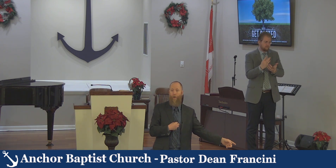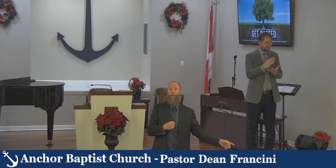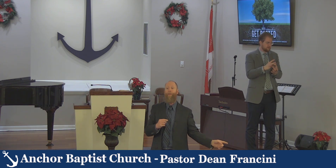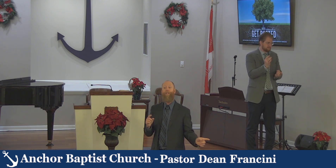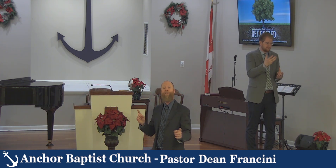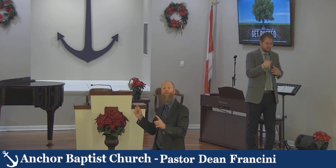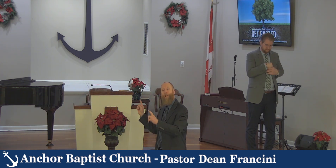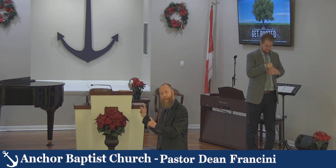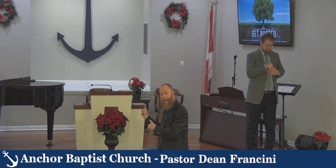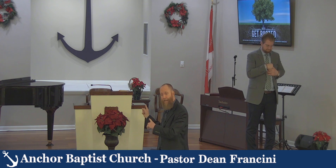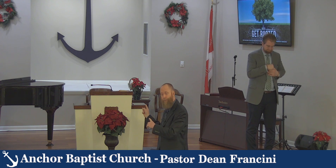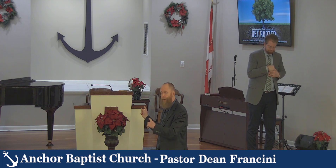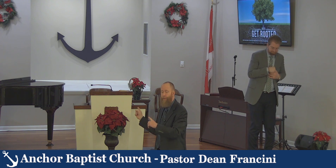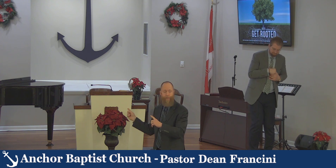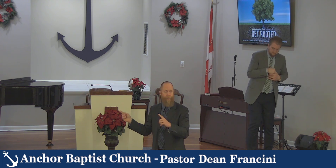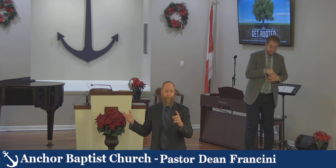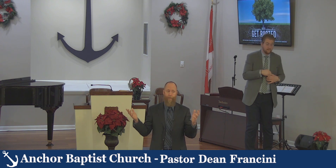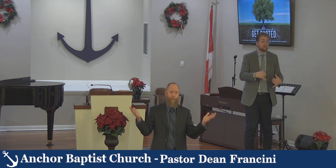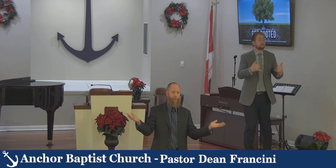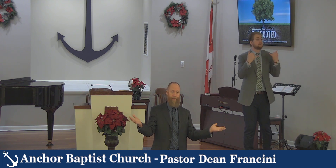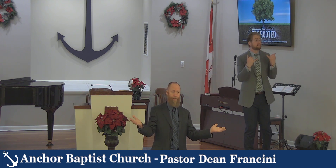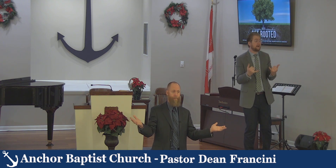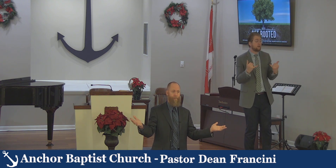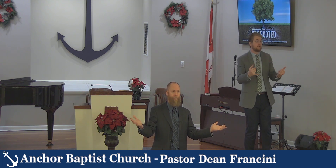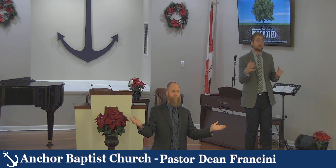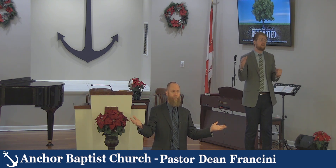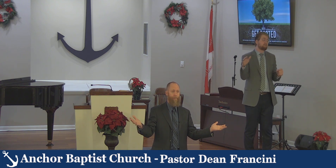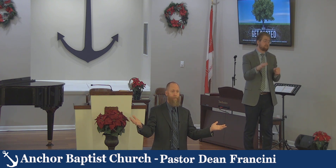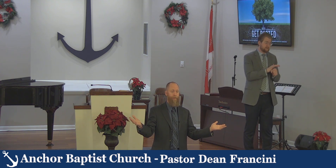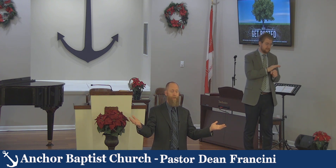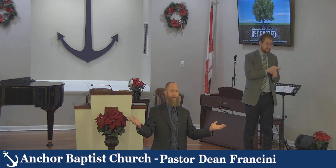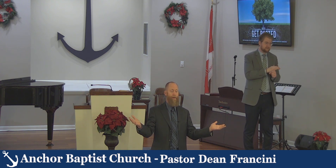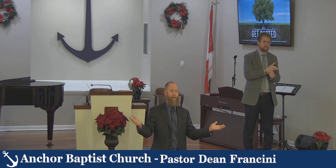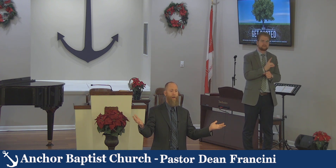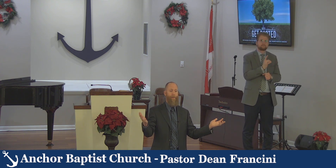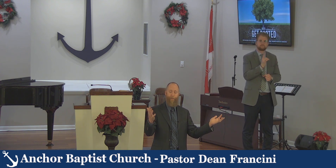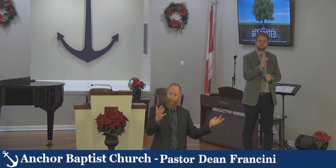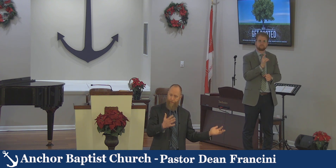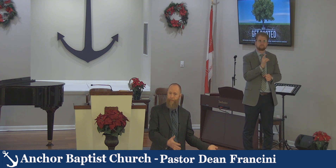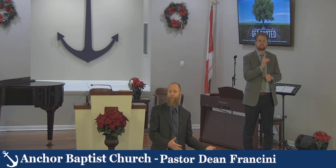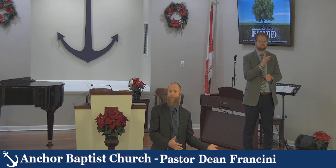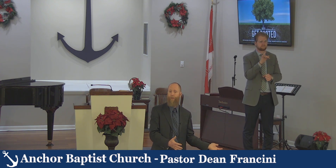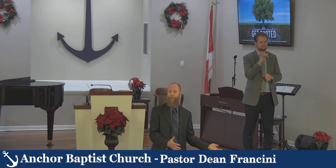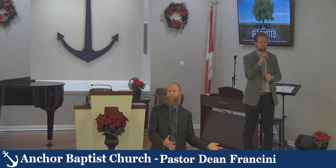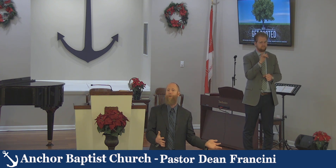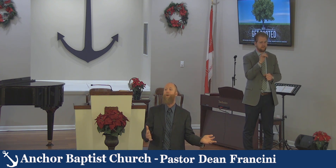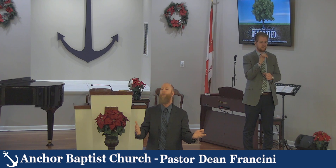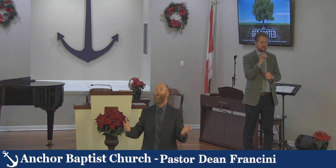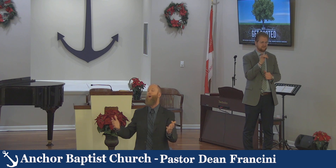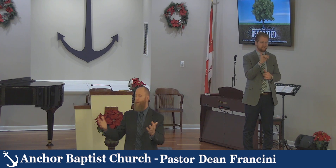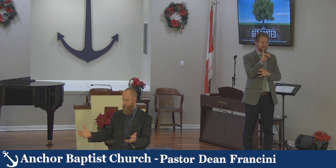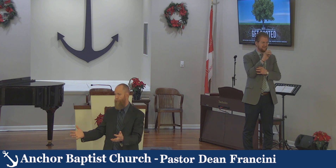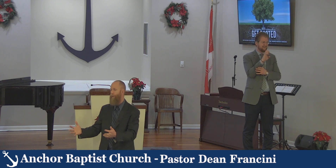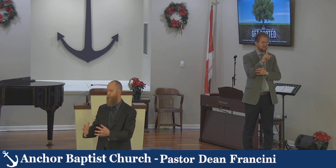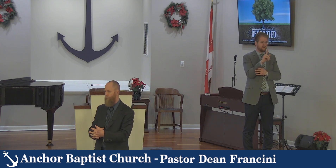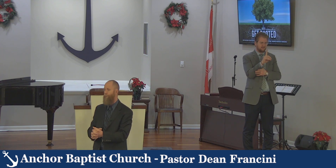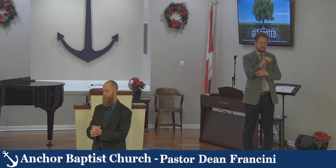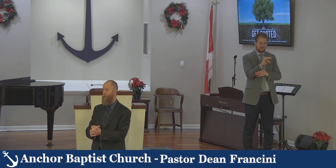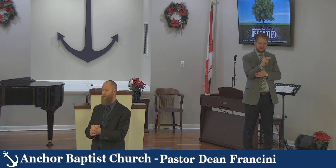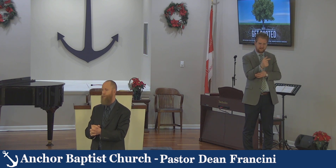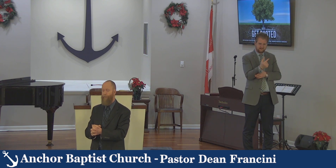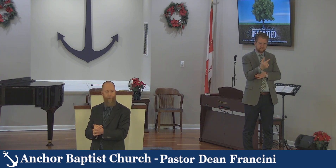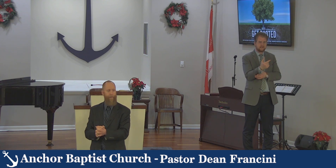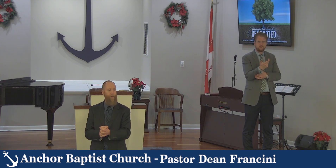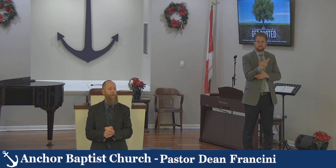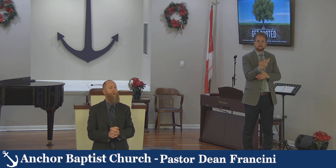Now, this filling aspect is simply a yielding. Am I going to live how Dean Francini wants to live or how the Holy Spirit of God wants me to